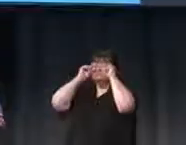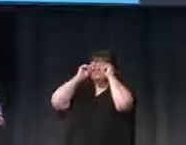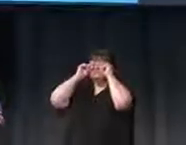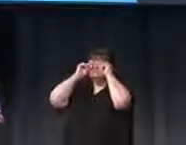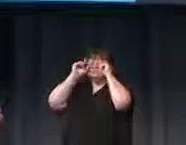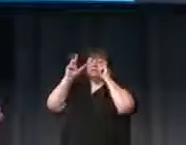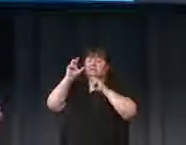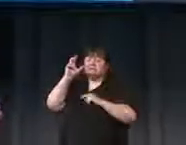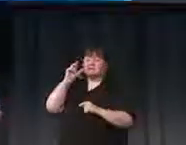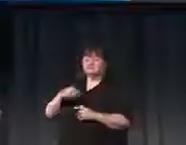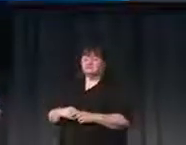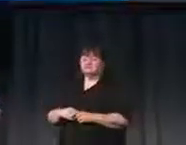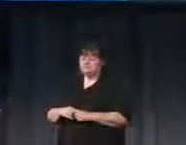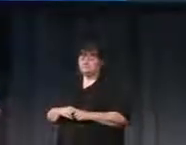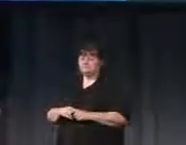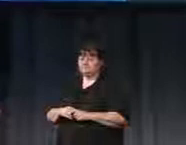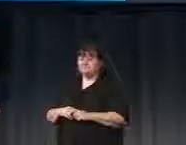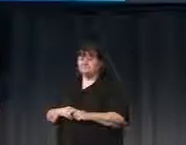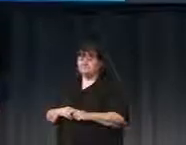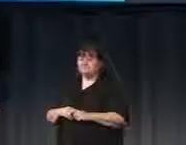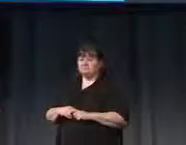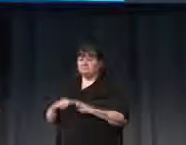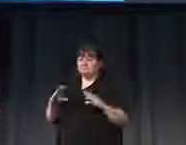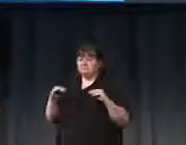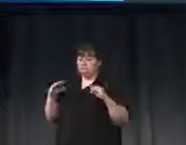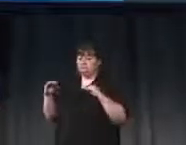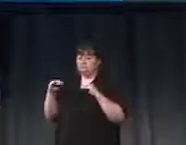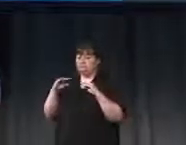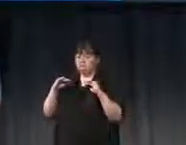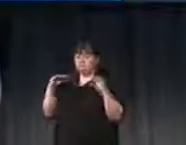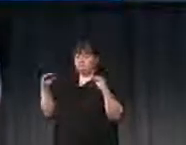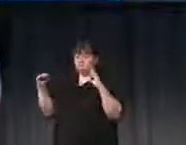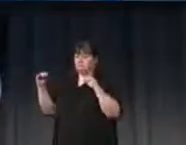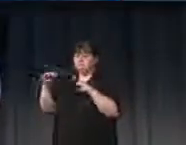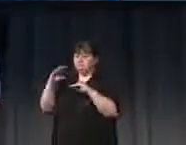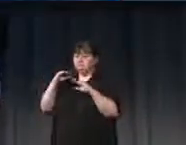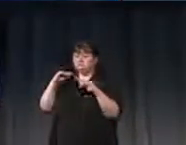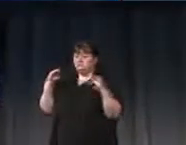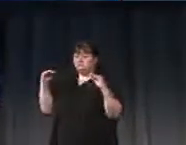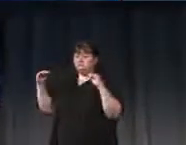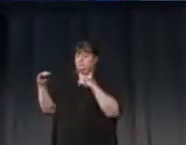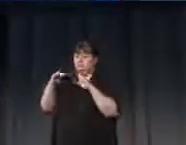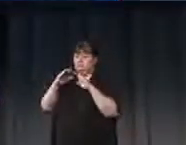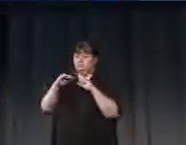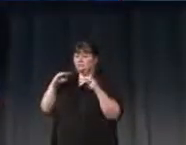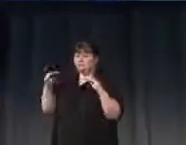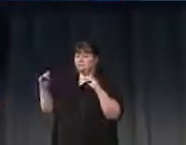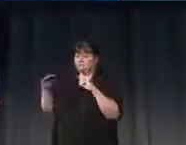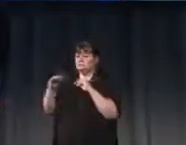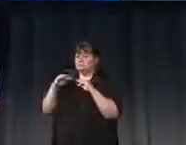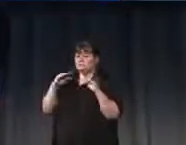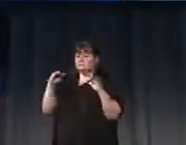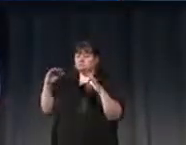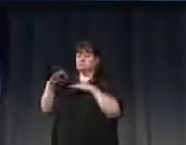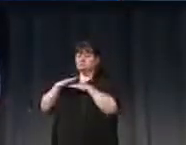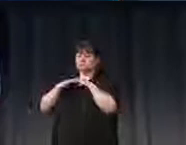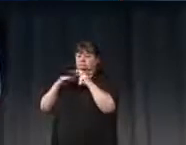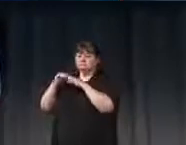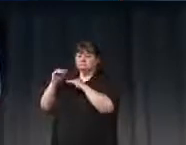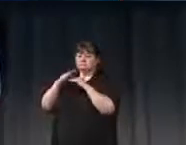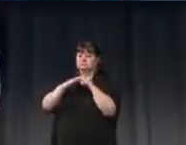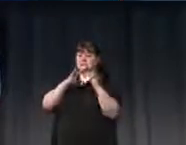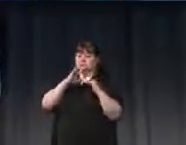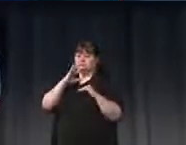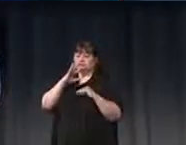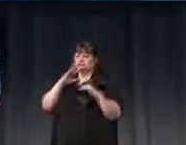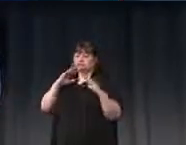this, okay? It's nicer because we don't know when my dad has been like working on it. Yeah, it's true. Because everyone had a place to go